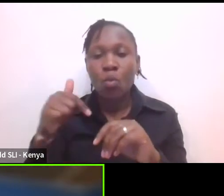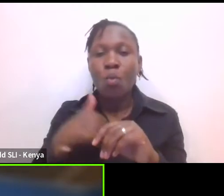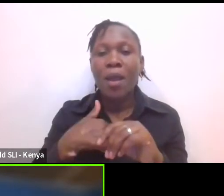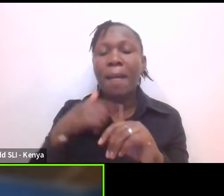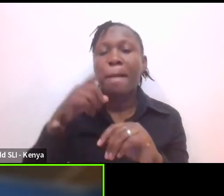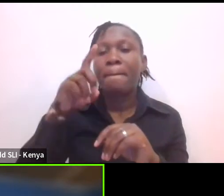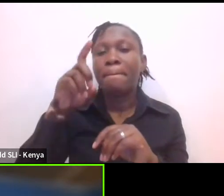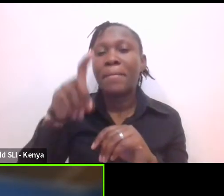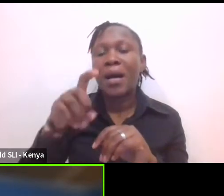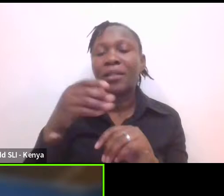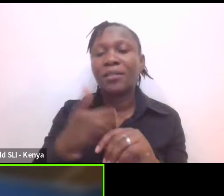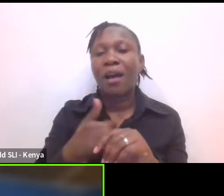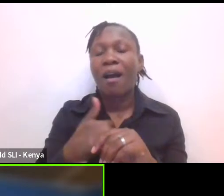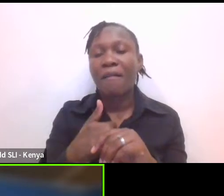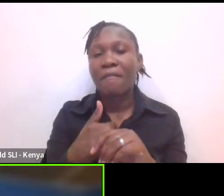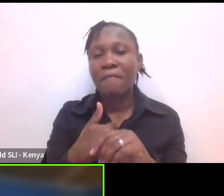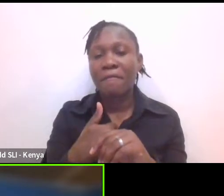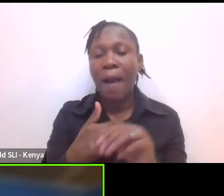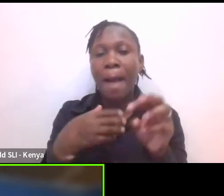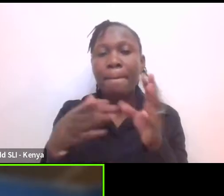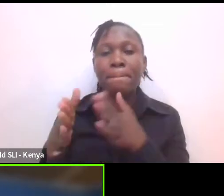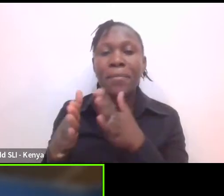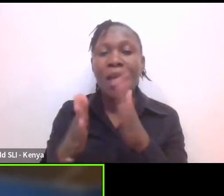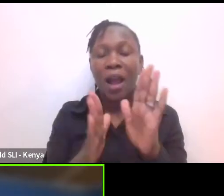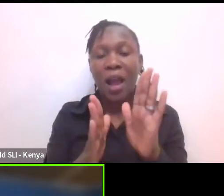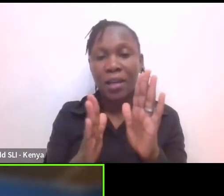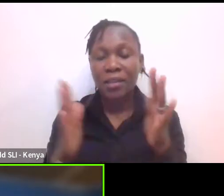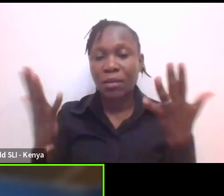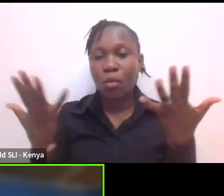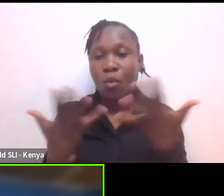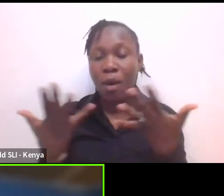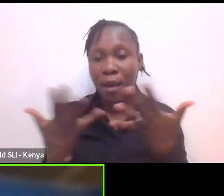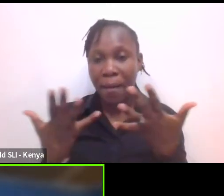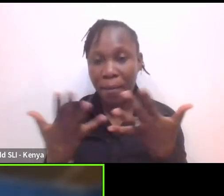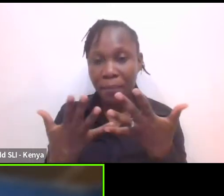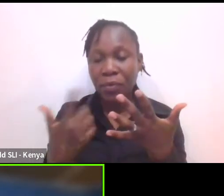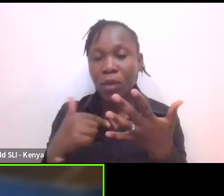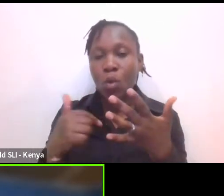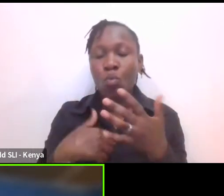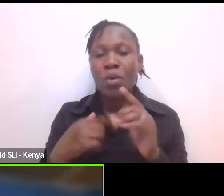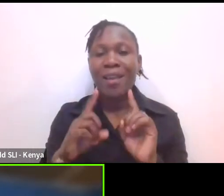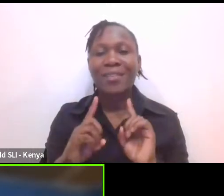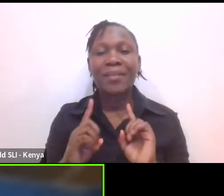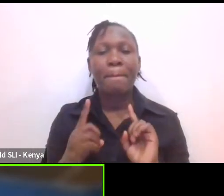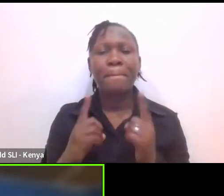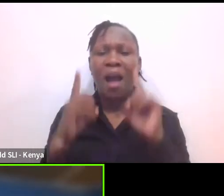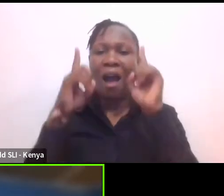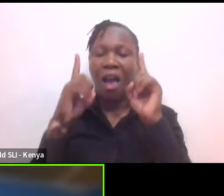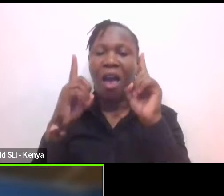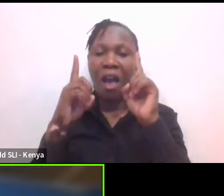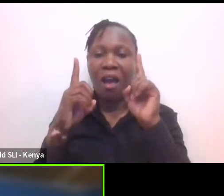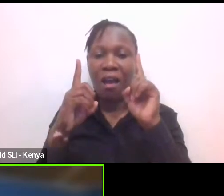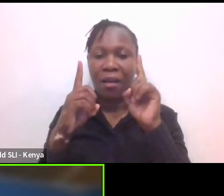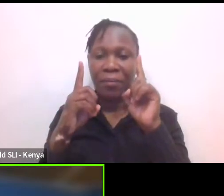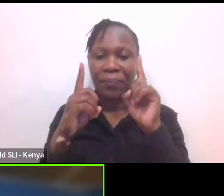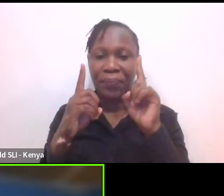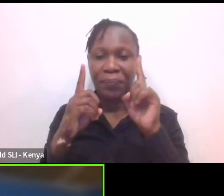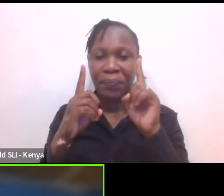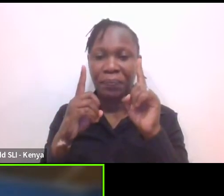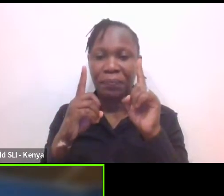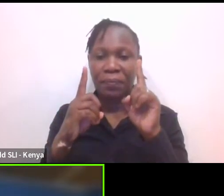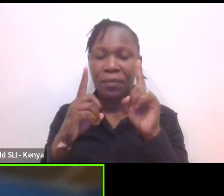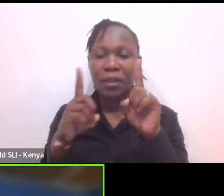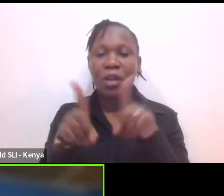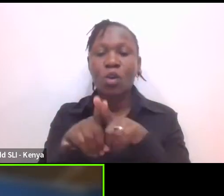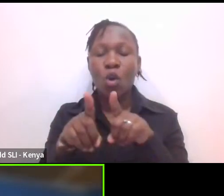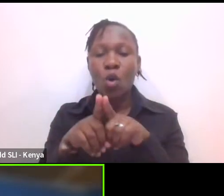this mechanism where we're inspiring and scaffolding that success for the